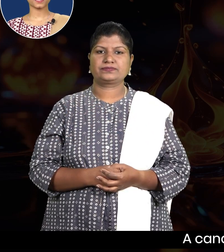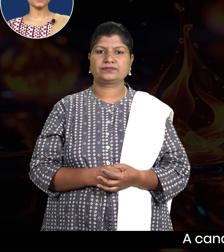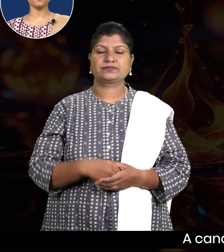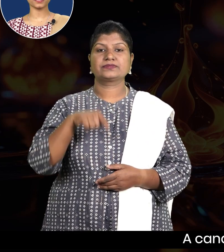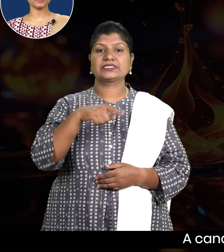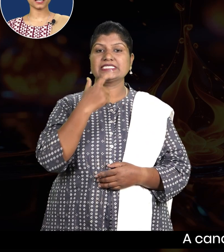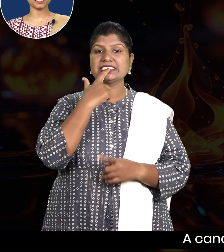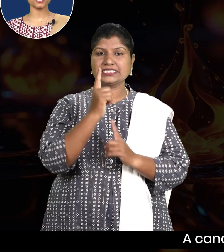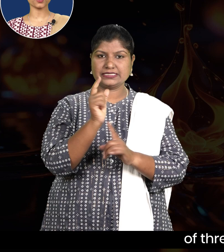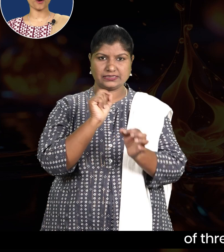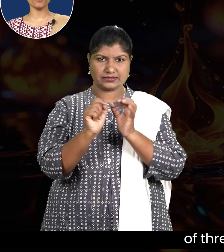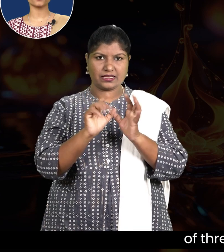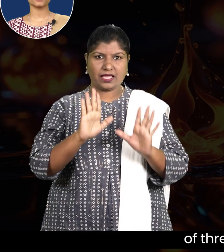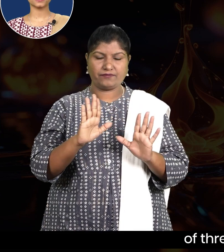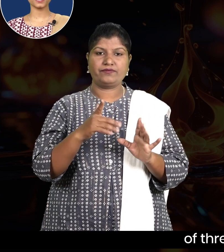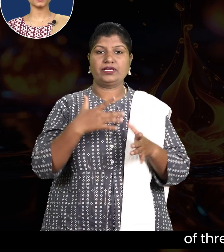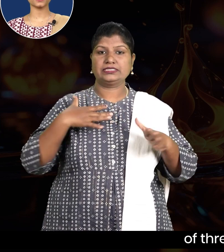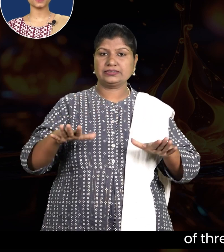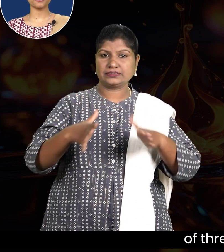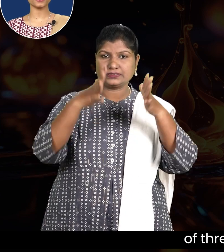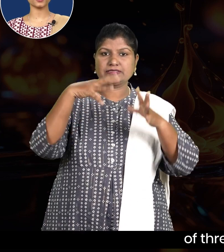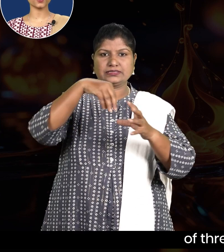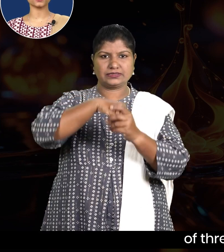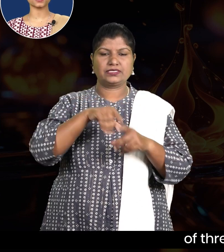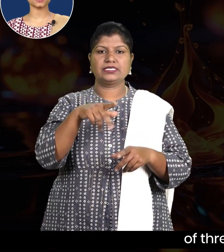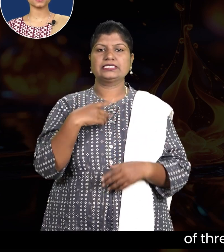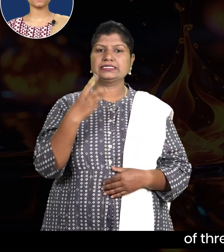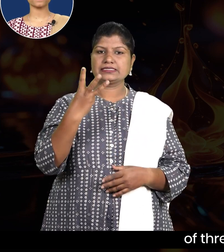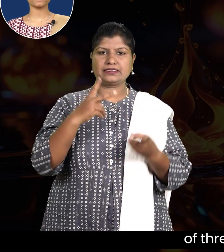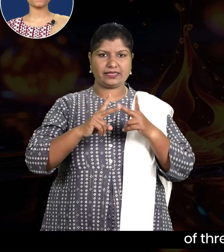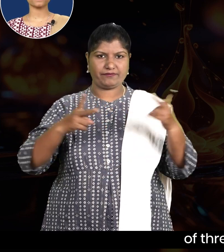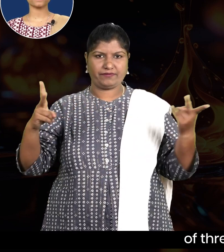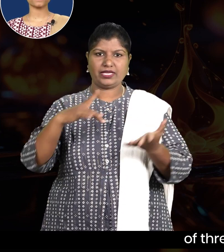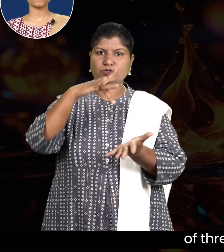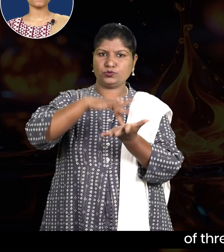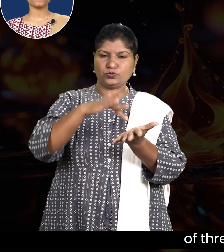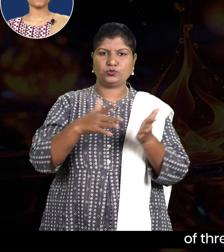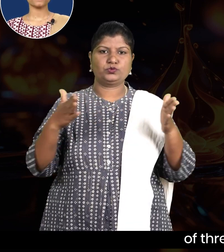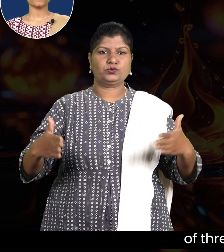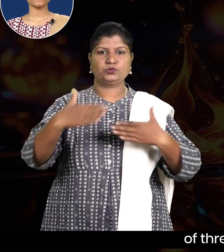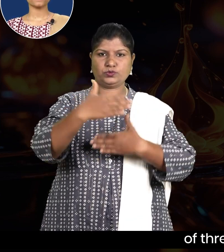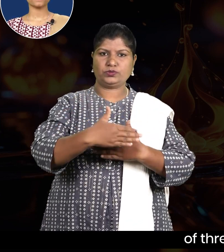A candle flame consists of 3 different zones.